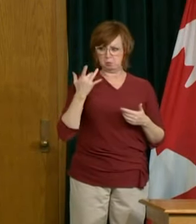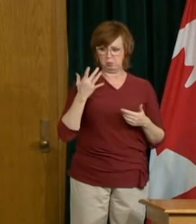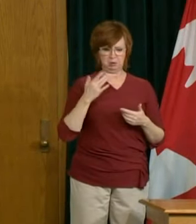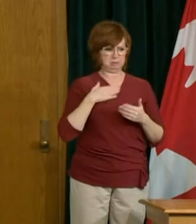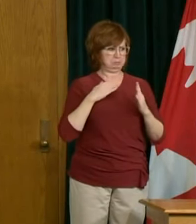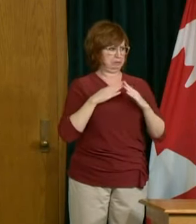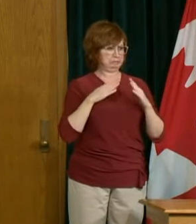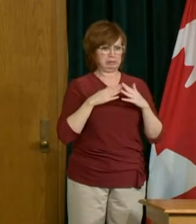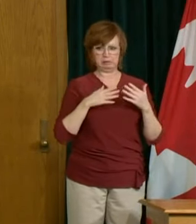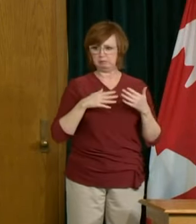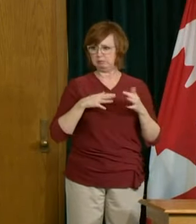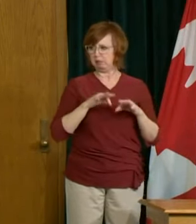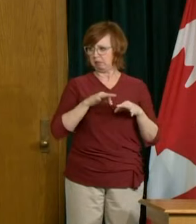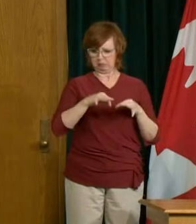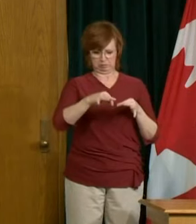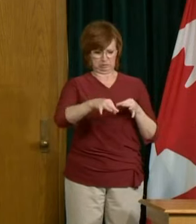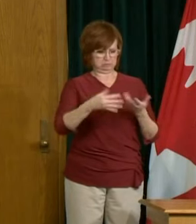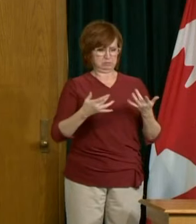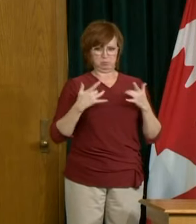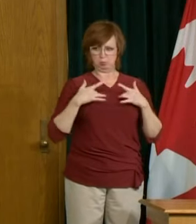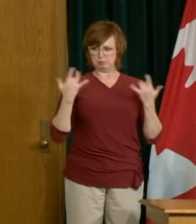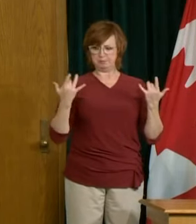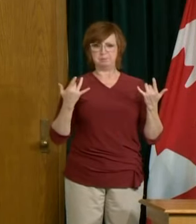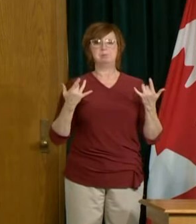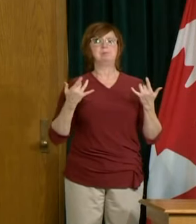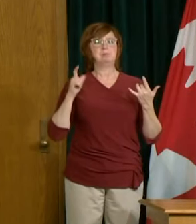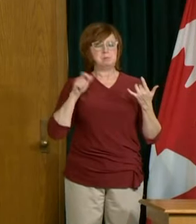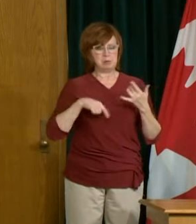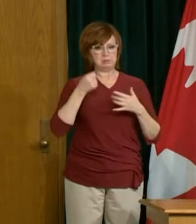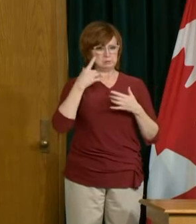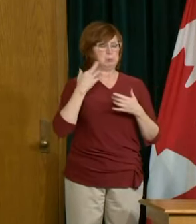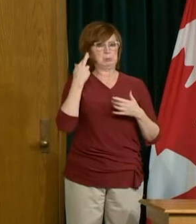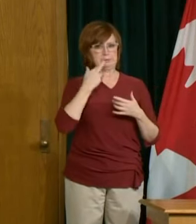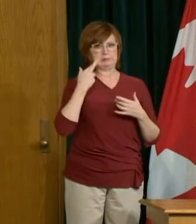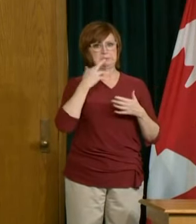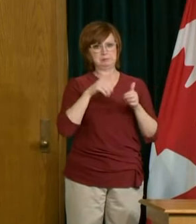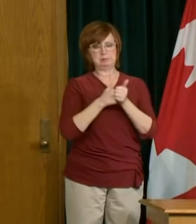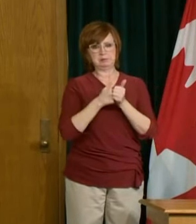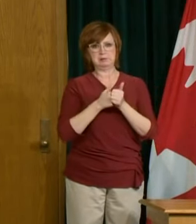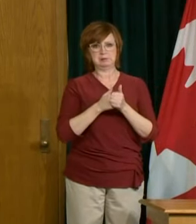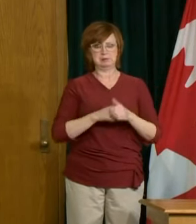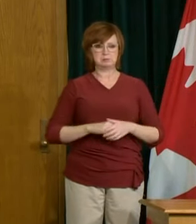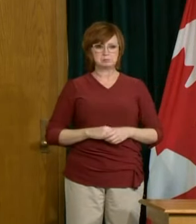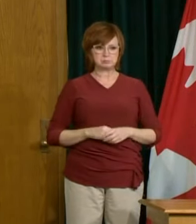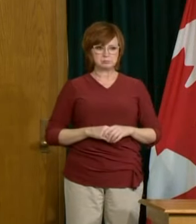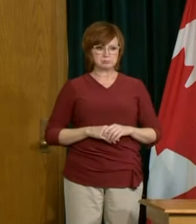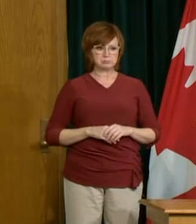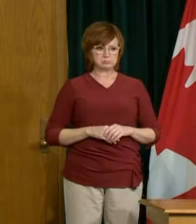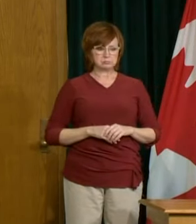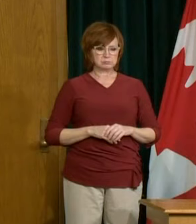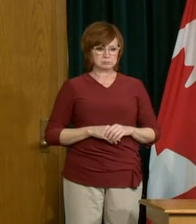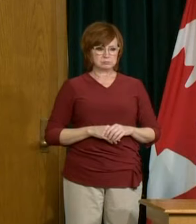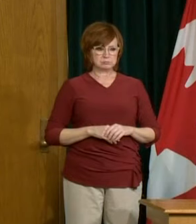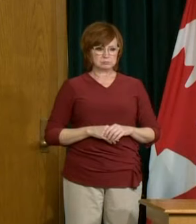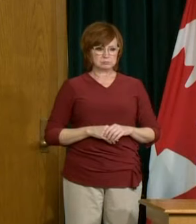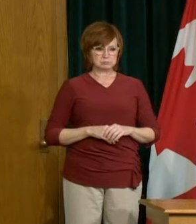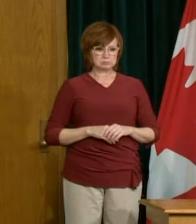some of the restrictions to be put back in place. So I think while we were in lockdown, there was little